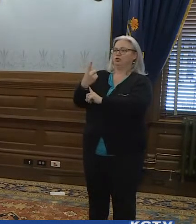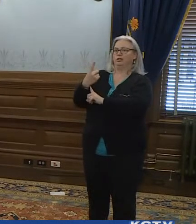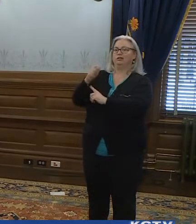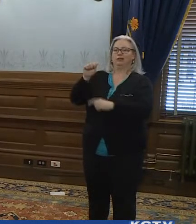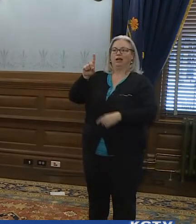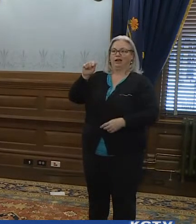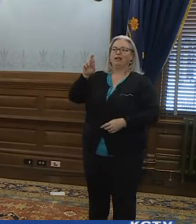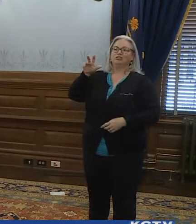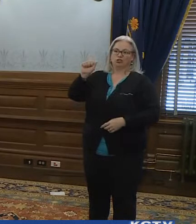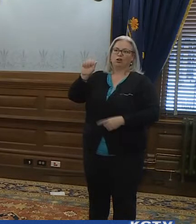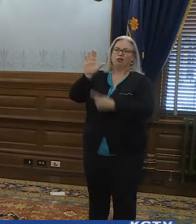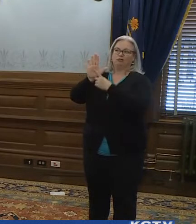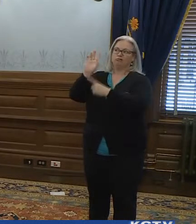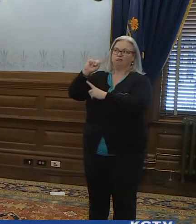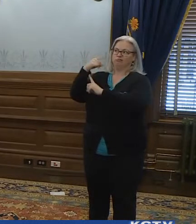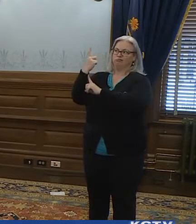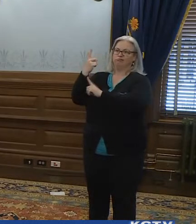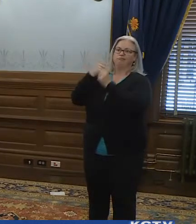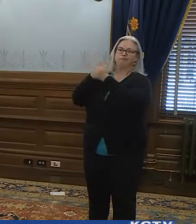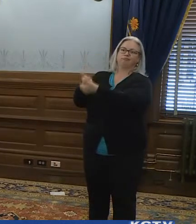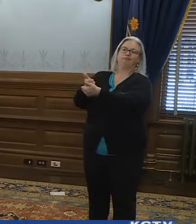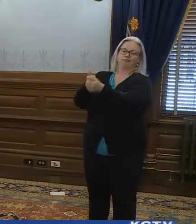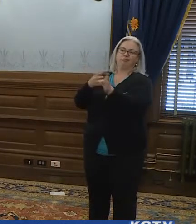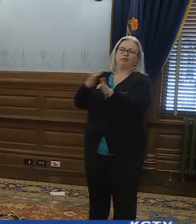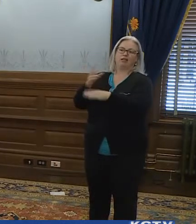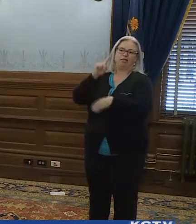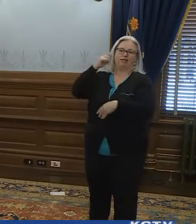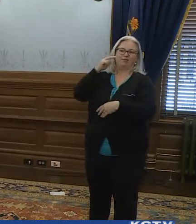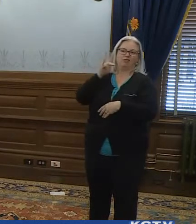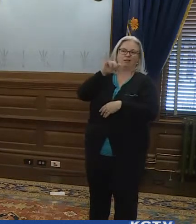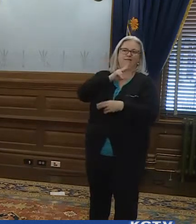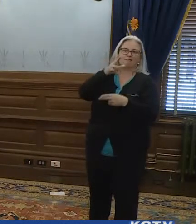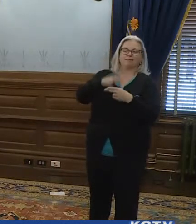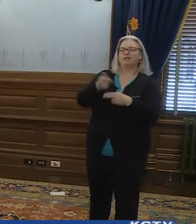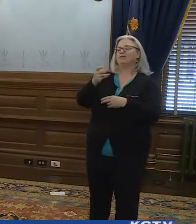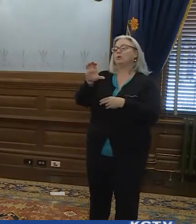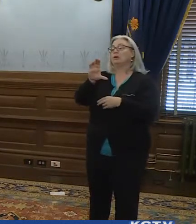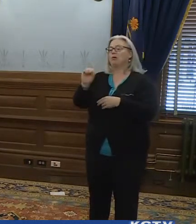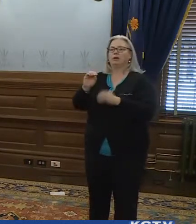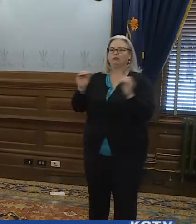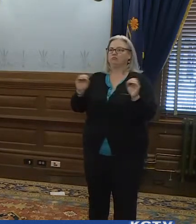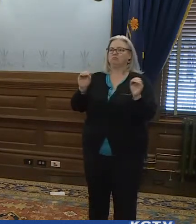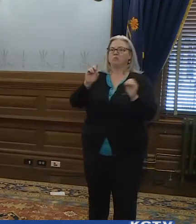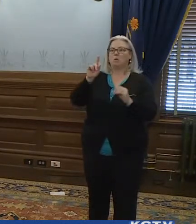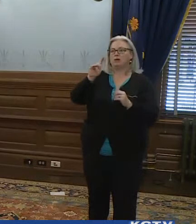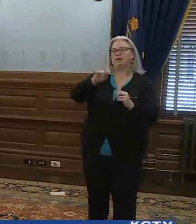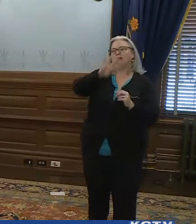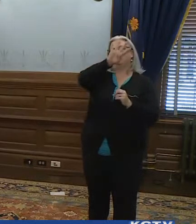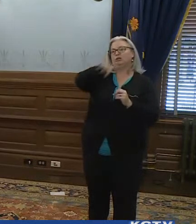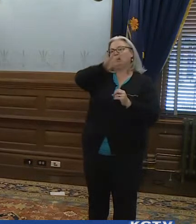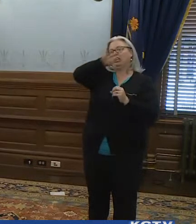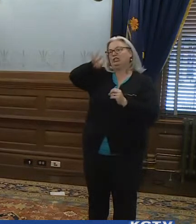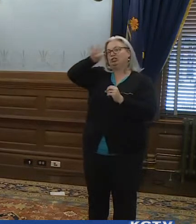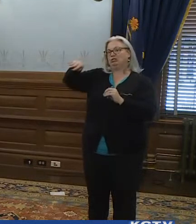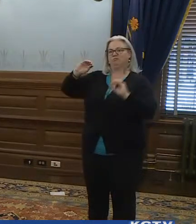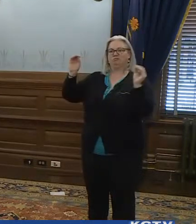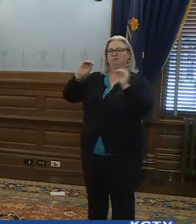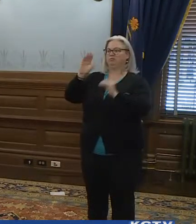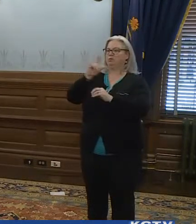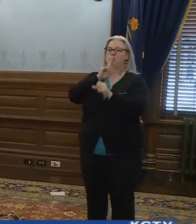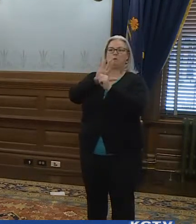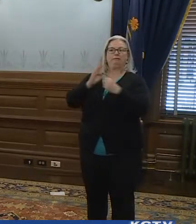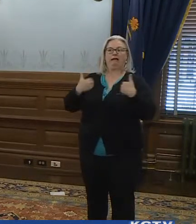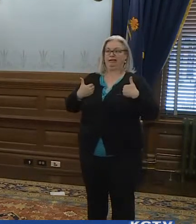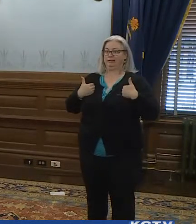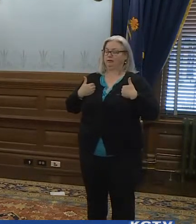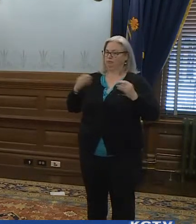ad astra plan for, as Governor Kelly discussed. A couple counties we have no data. The crosshatch counties have no cases, at